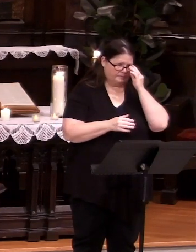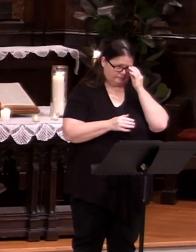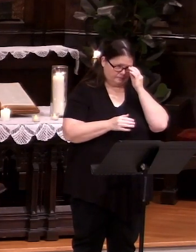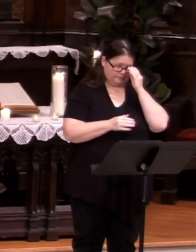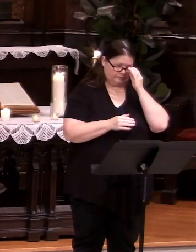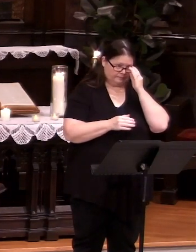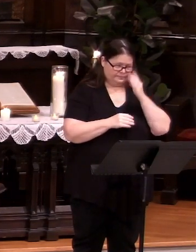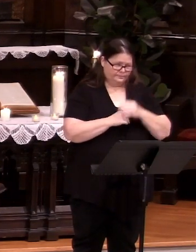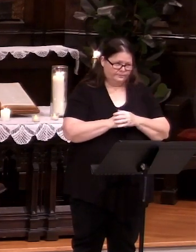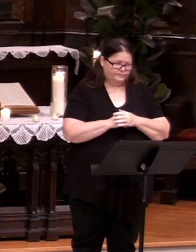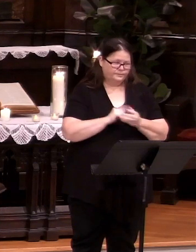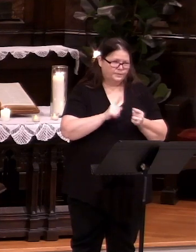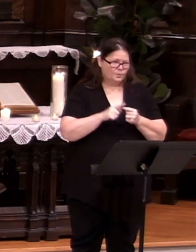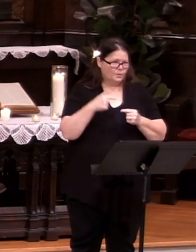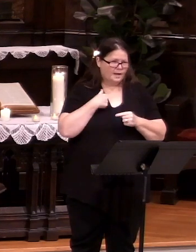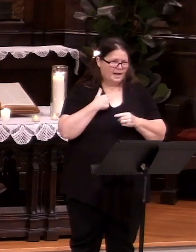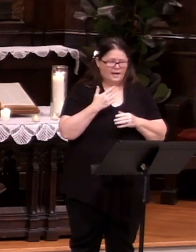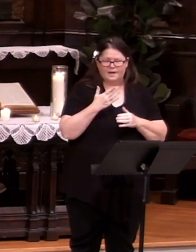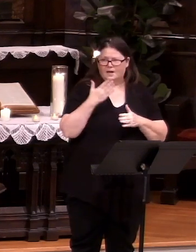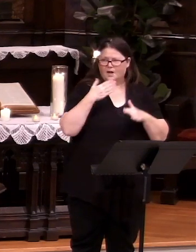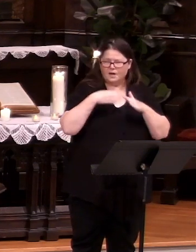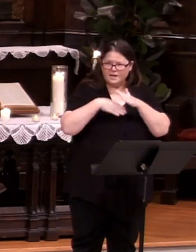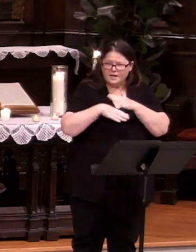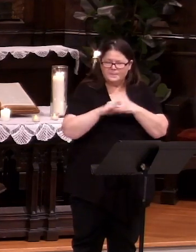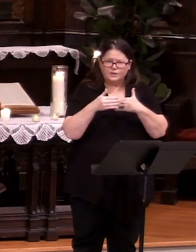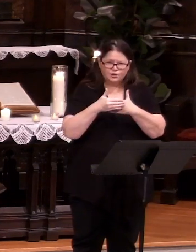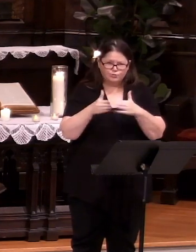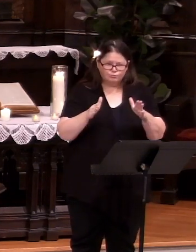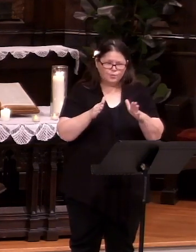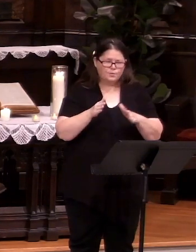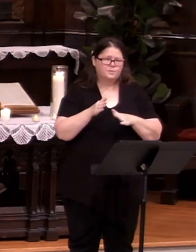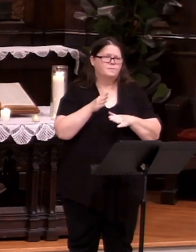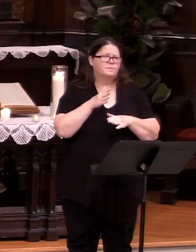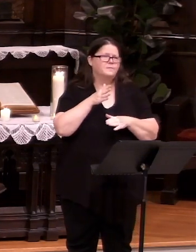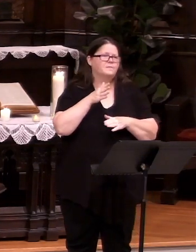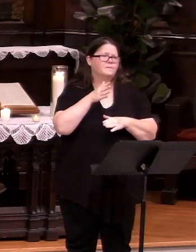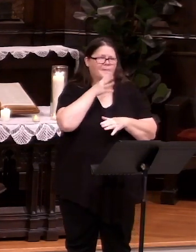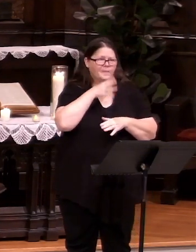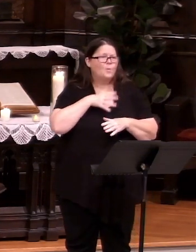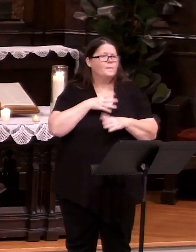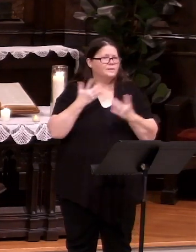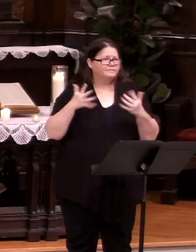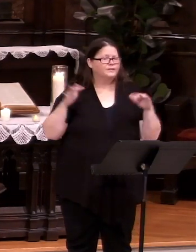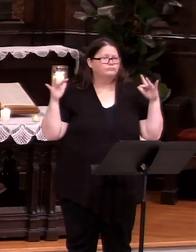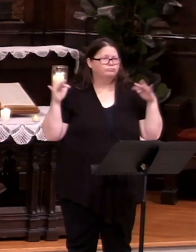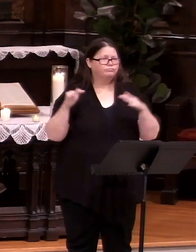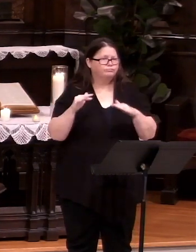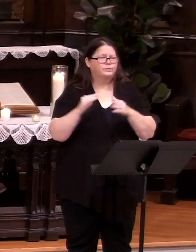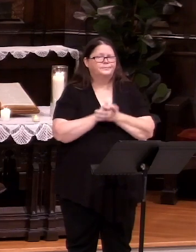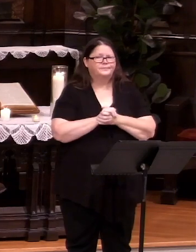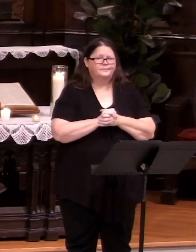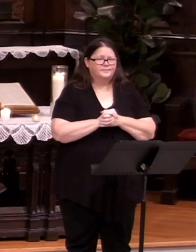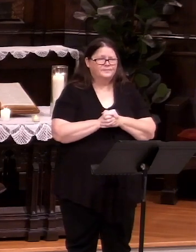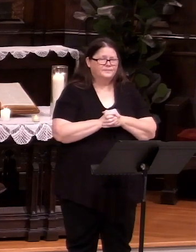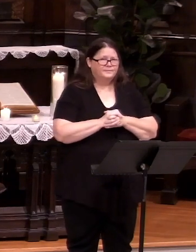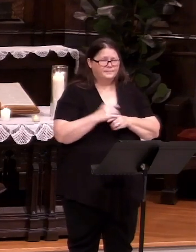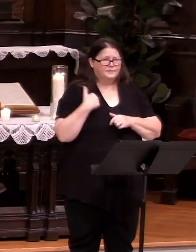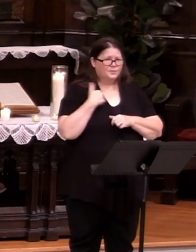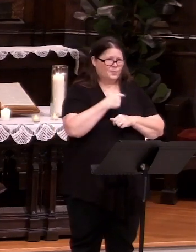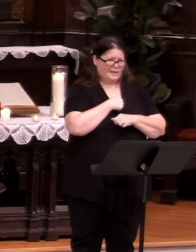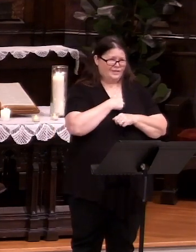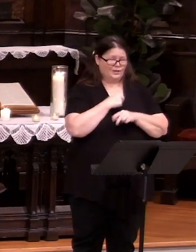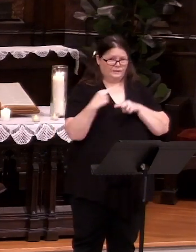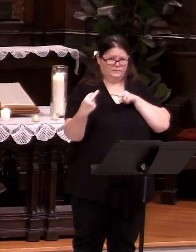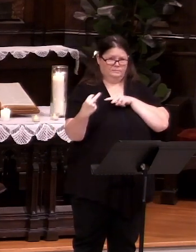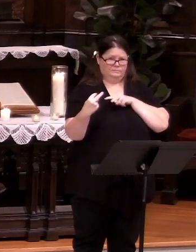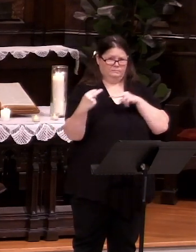walked into the room where the women were assembled, we all just stared at each